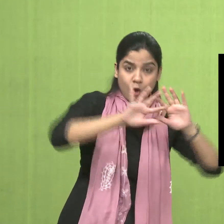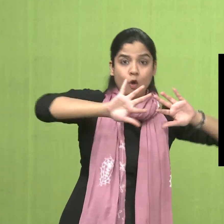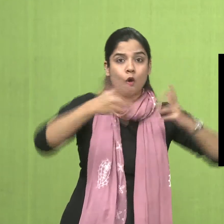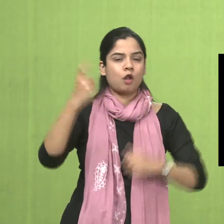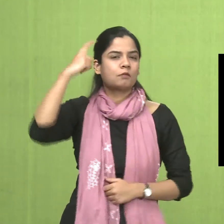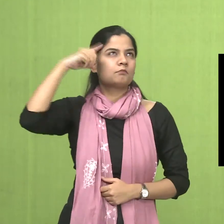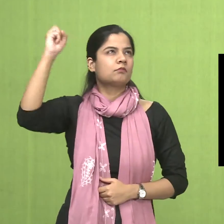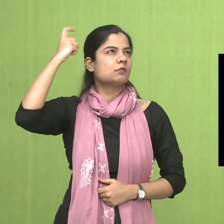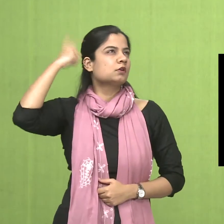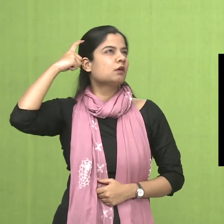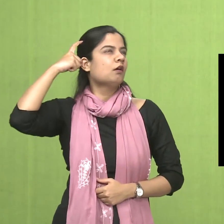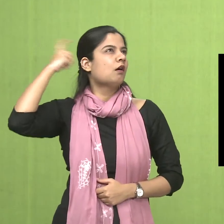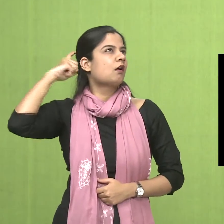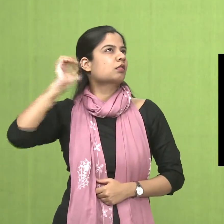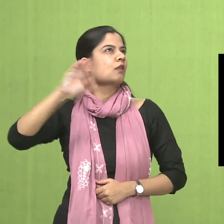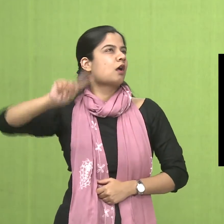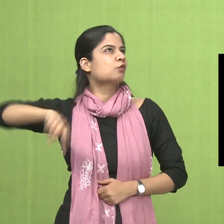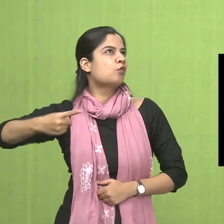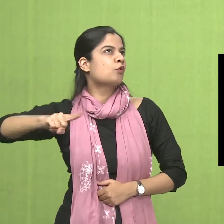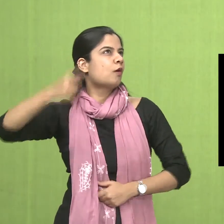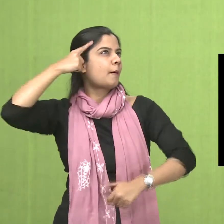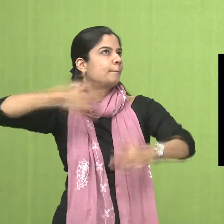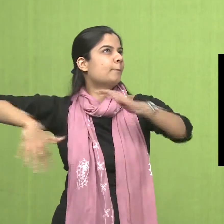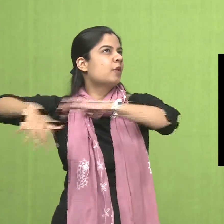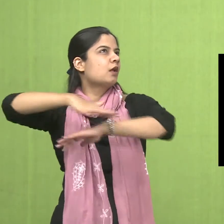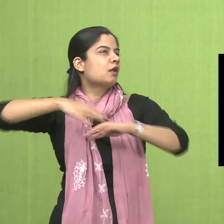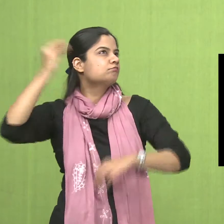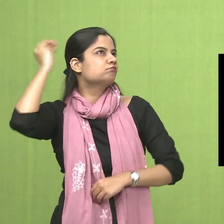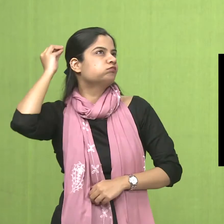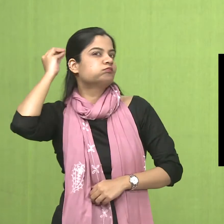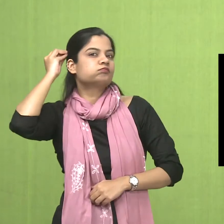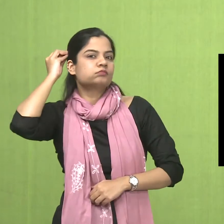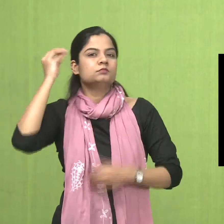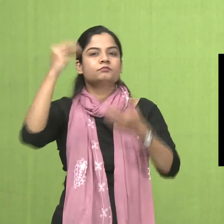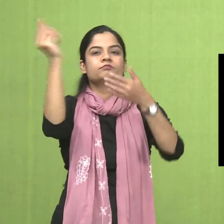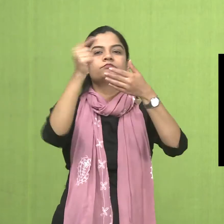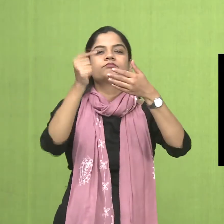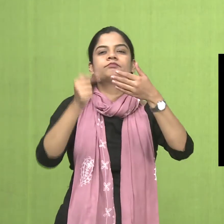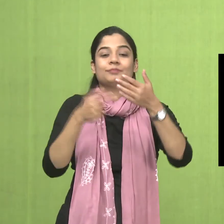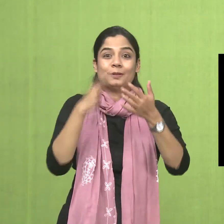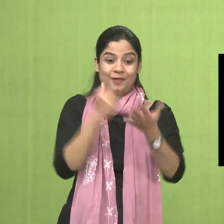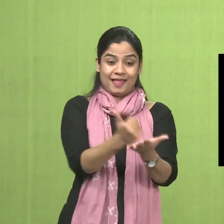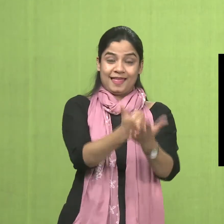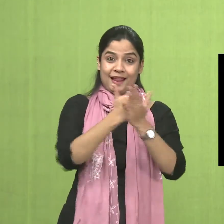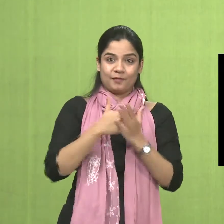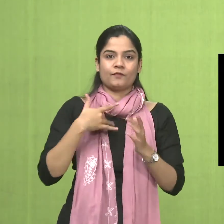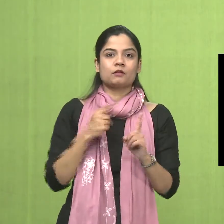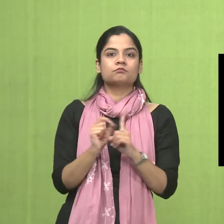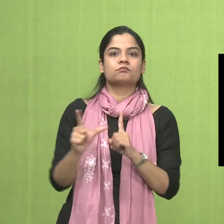the day, if you're not writing it, you can mentally also prepare the plan. It can be done either mentally or it can be